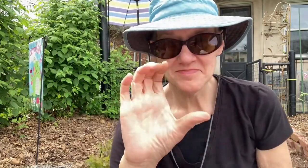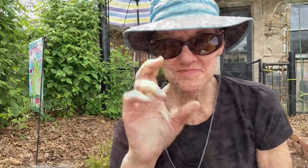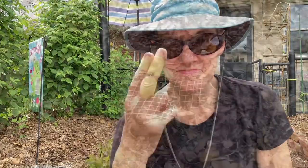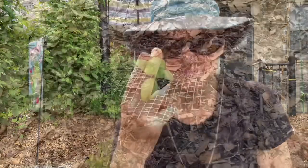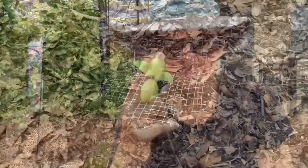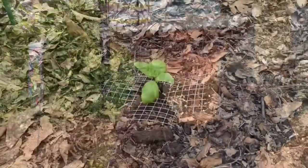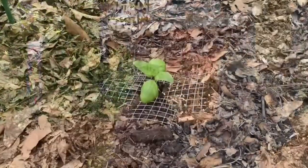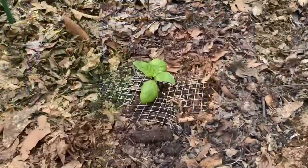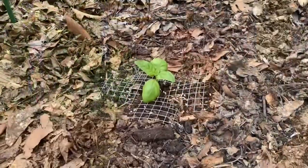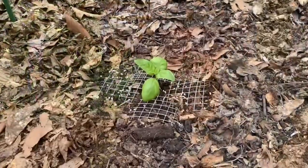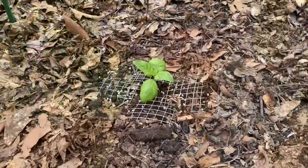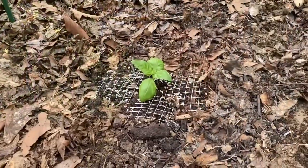mulch.